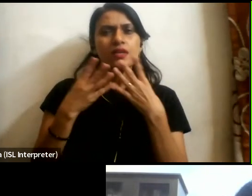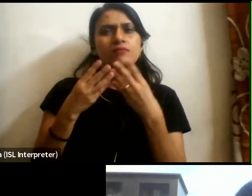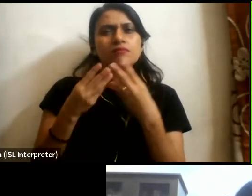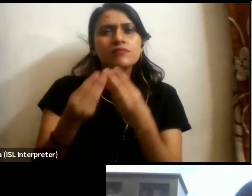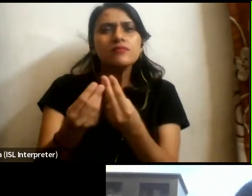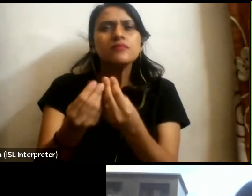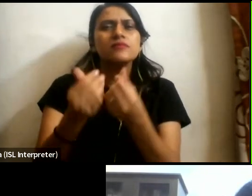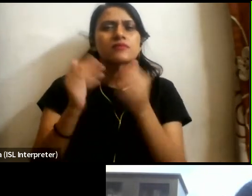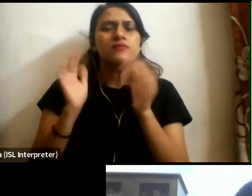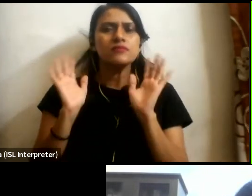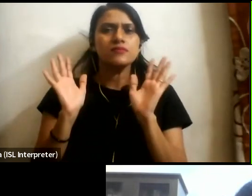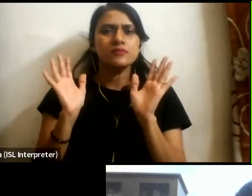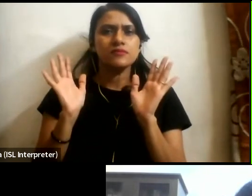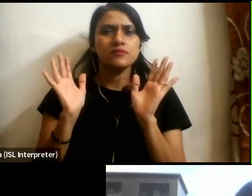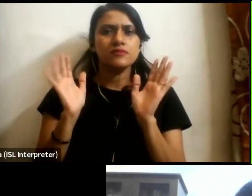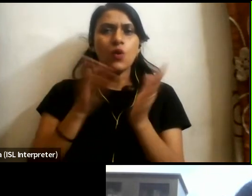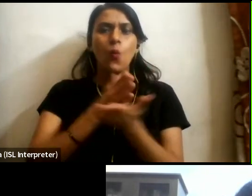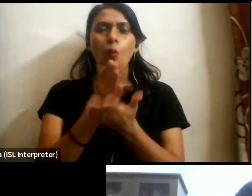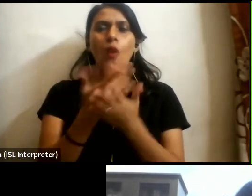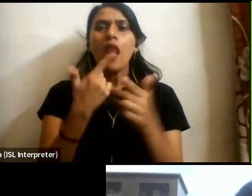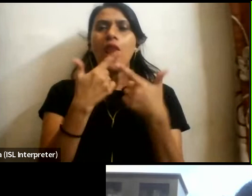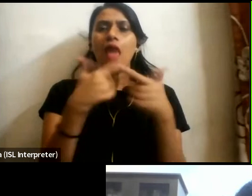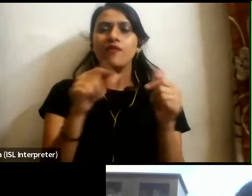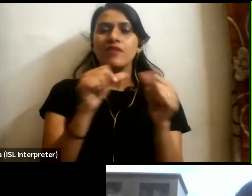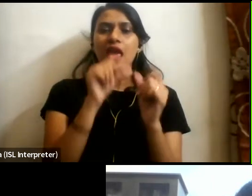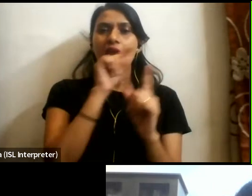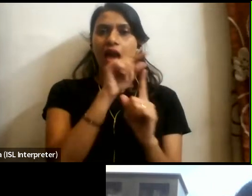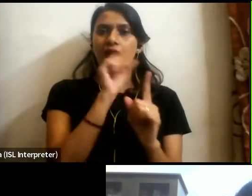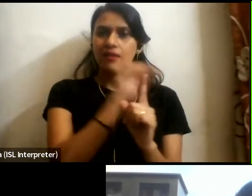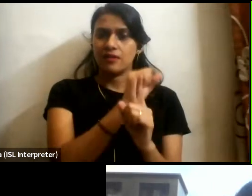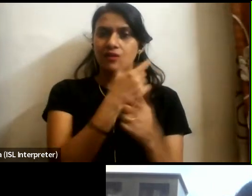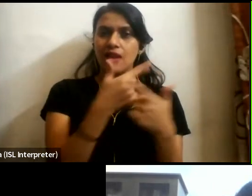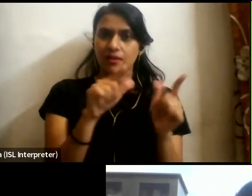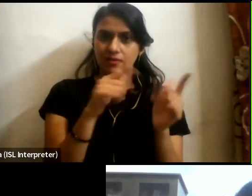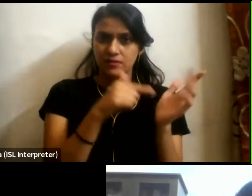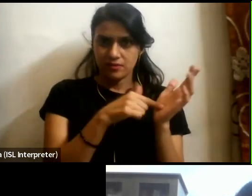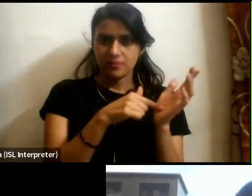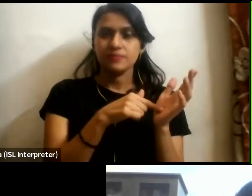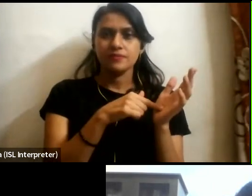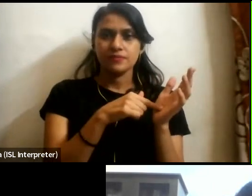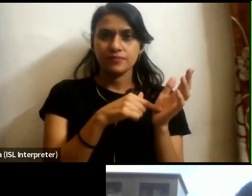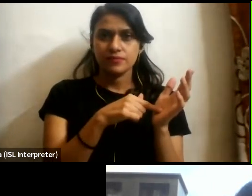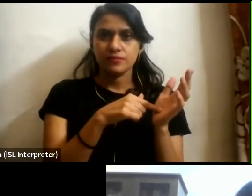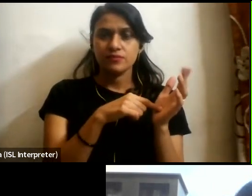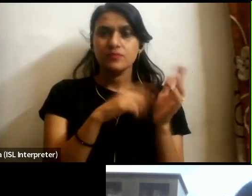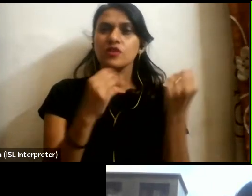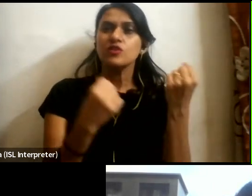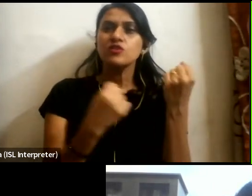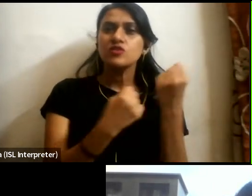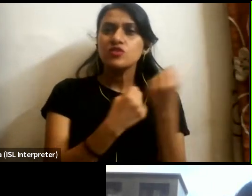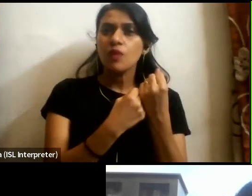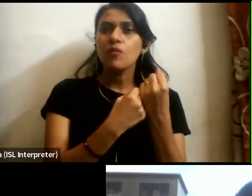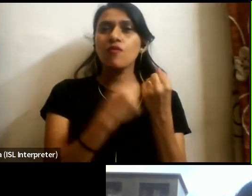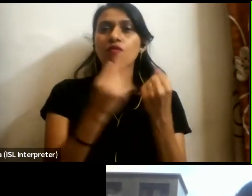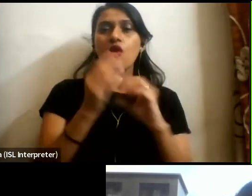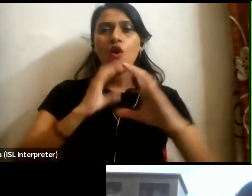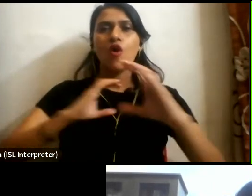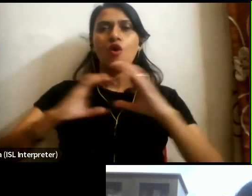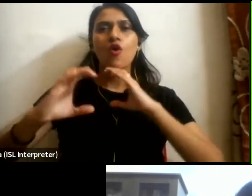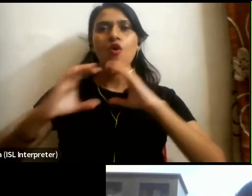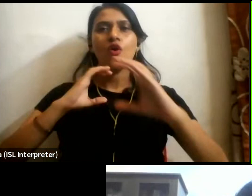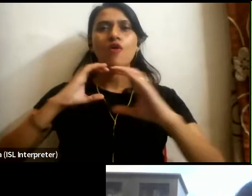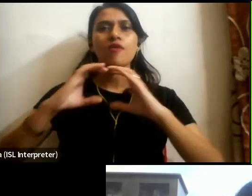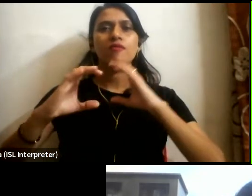which language around AI and has been incorporated into at least conversations